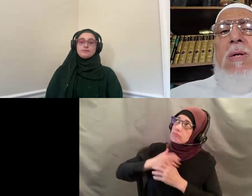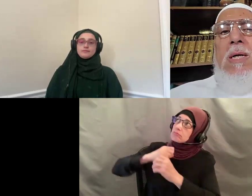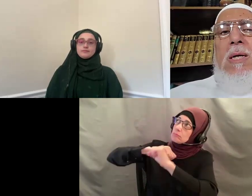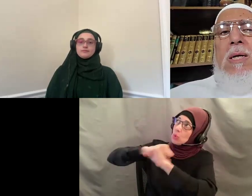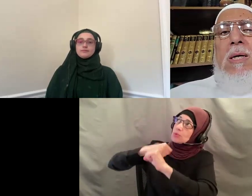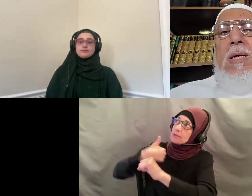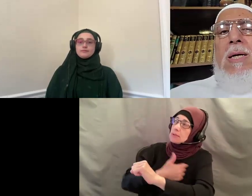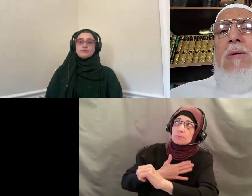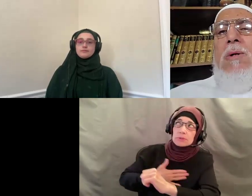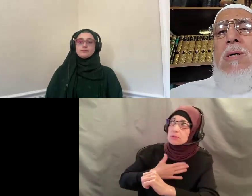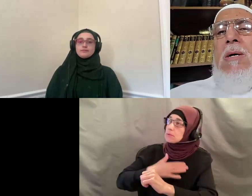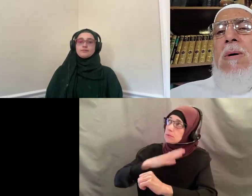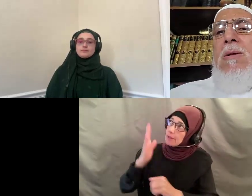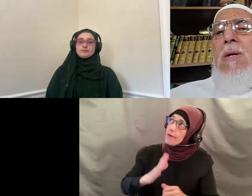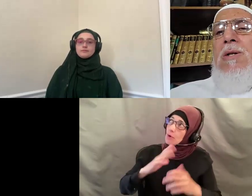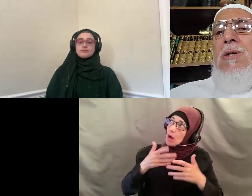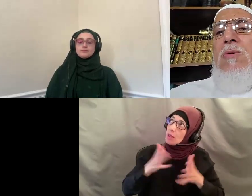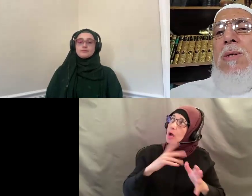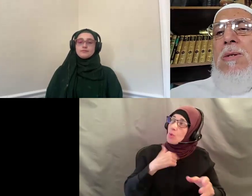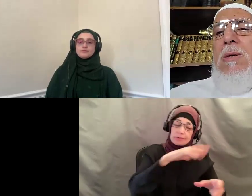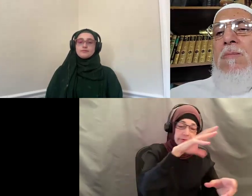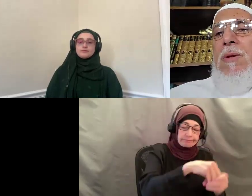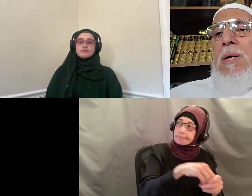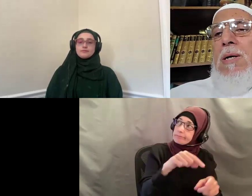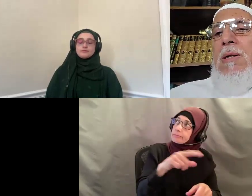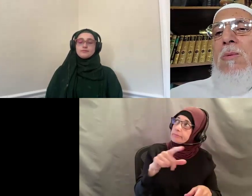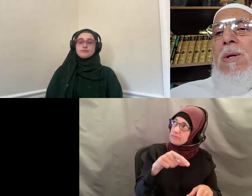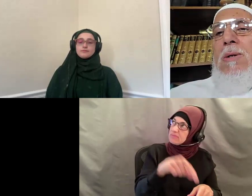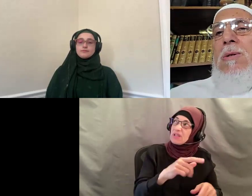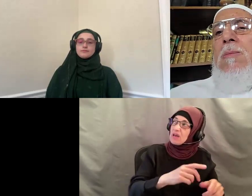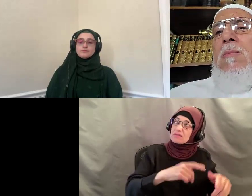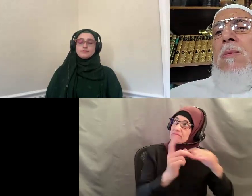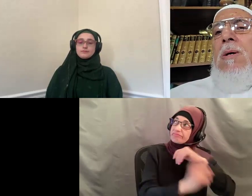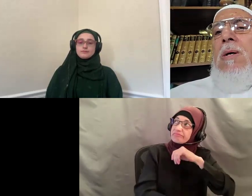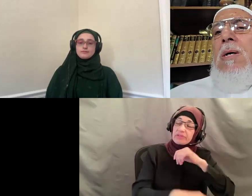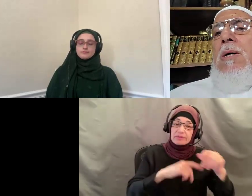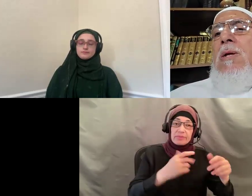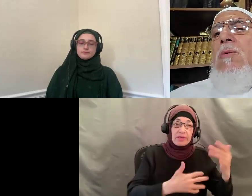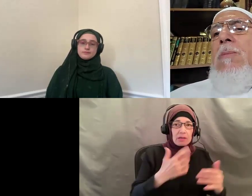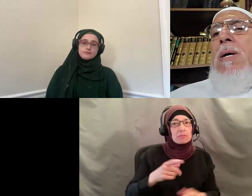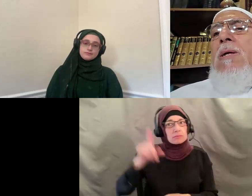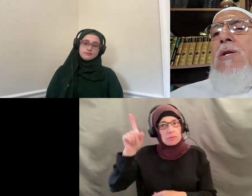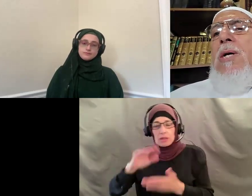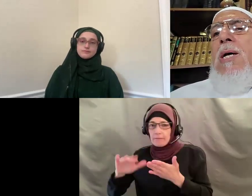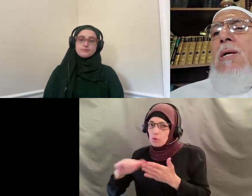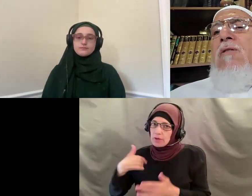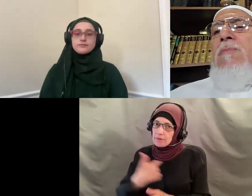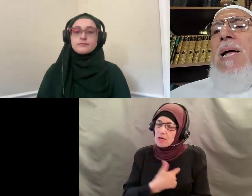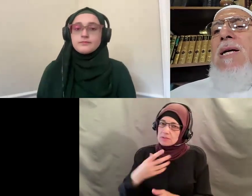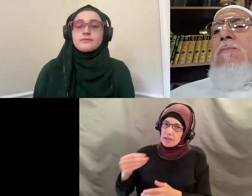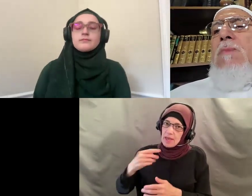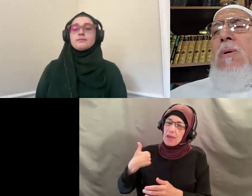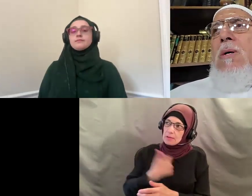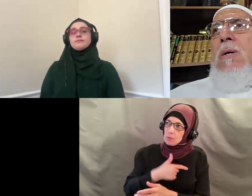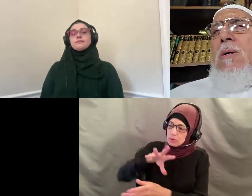us all and count us among the righteous ones and the winners. They will be in the shade of